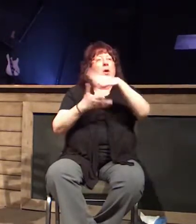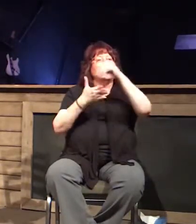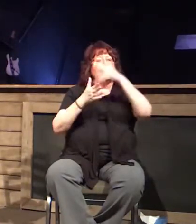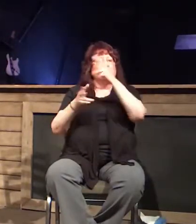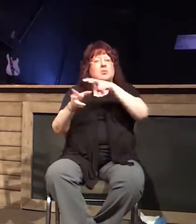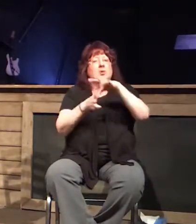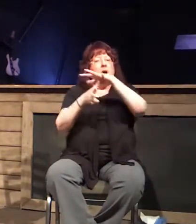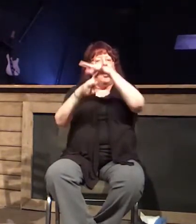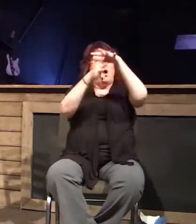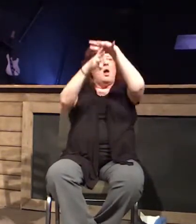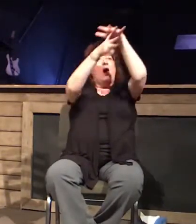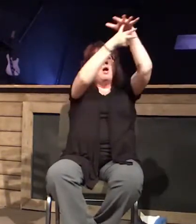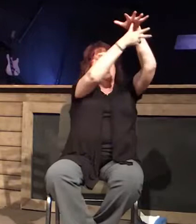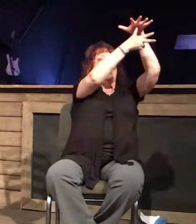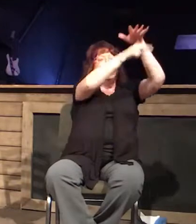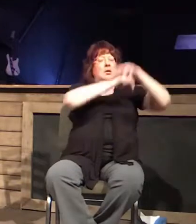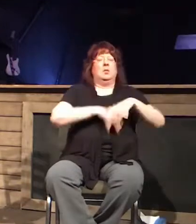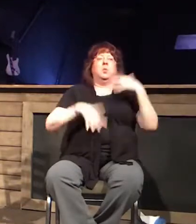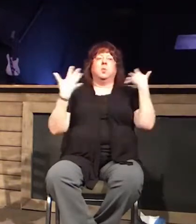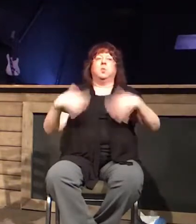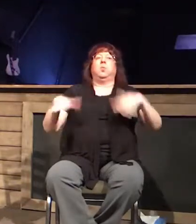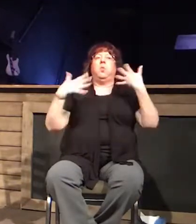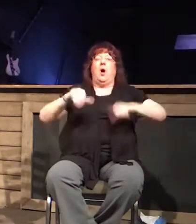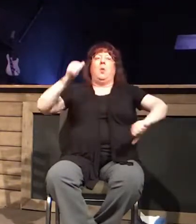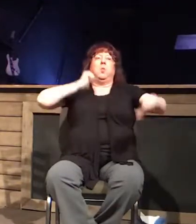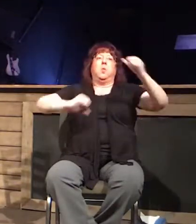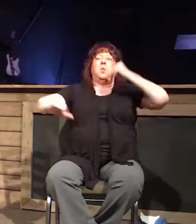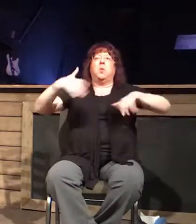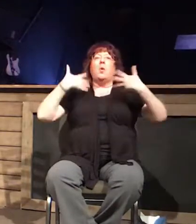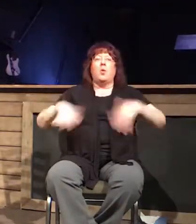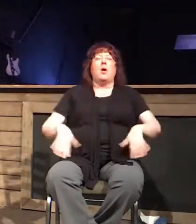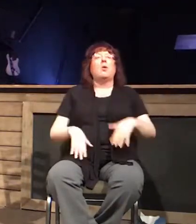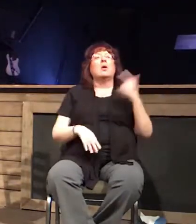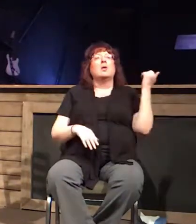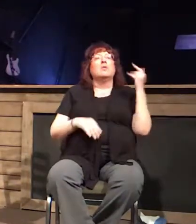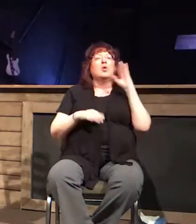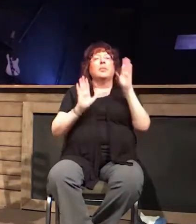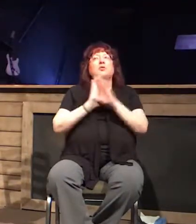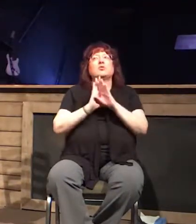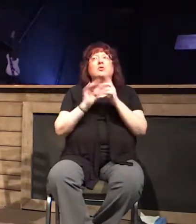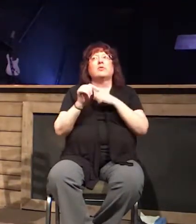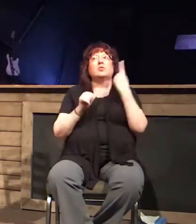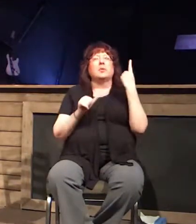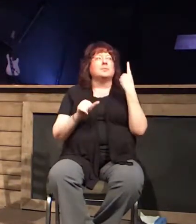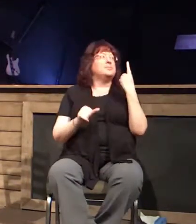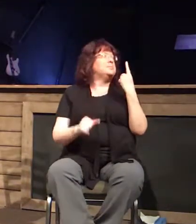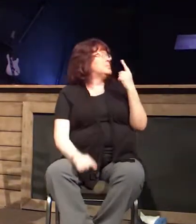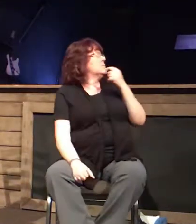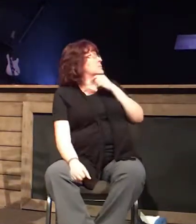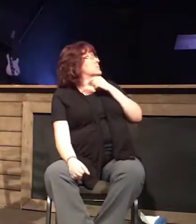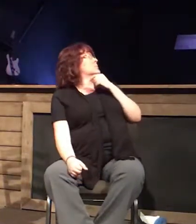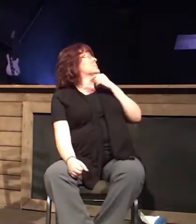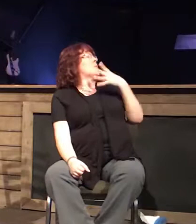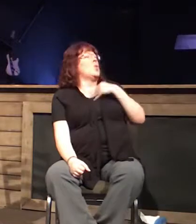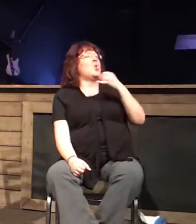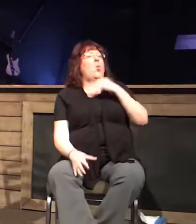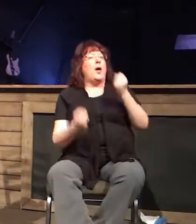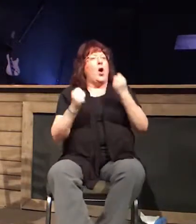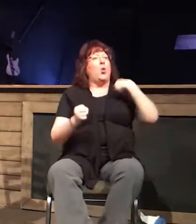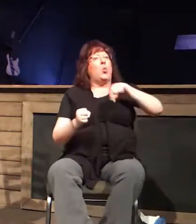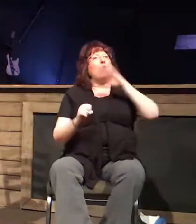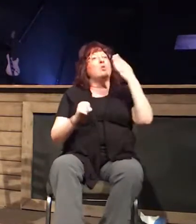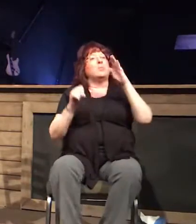students off in a helicopter. They went all in. Here's a couple pictures. Here's the first one. So there's the white car. We were in the